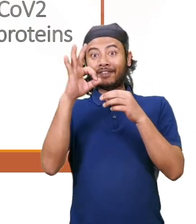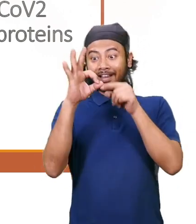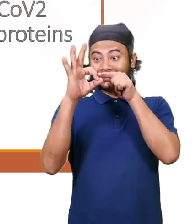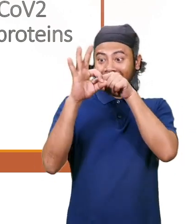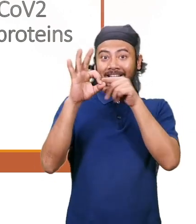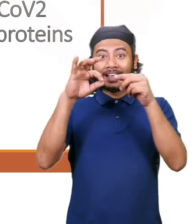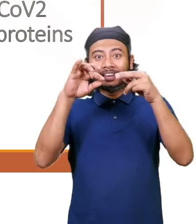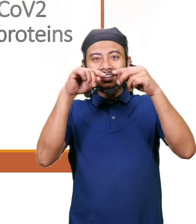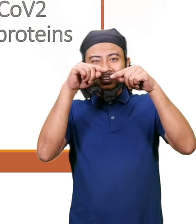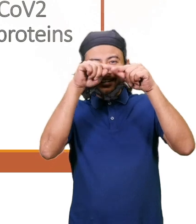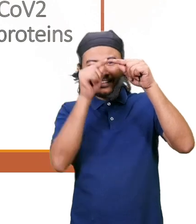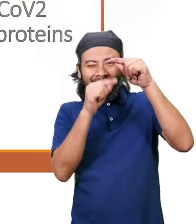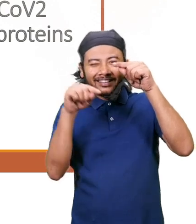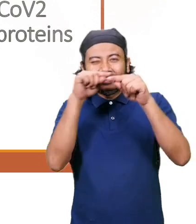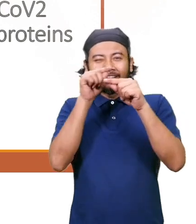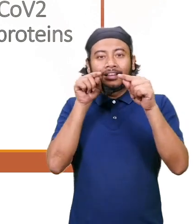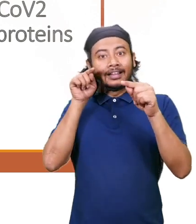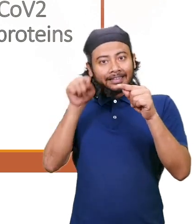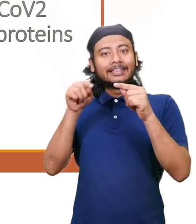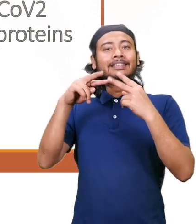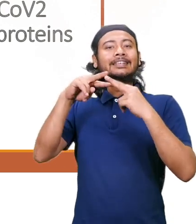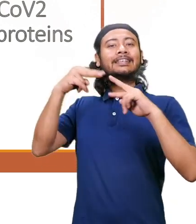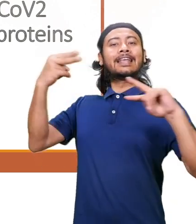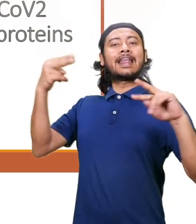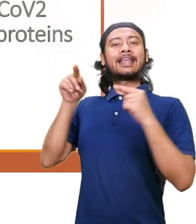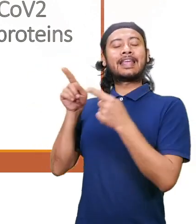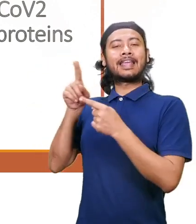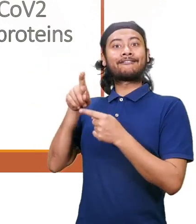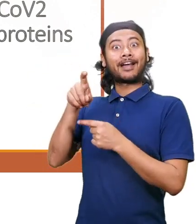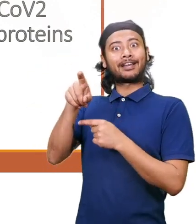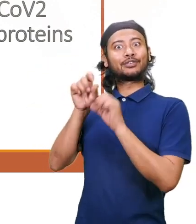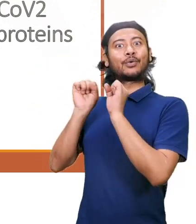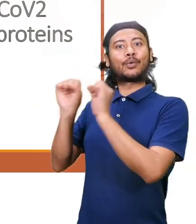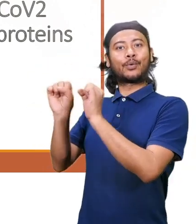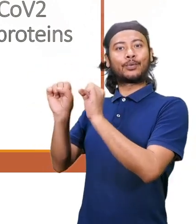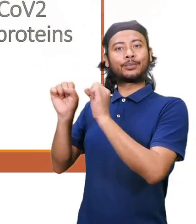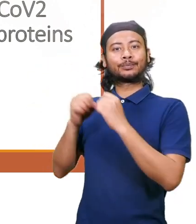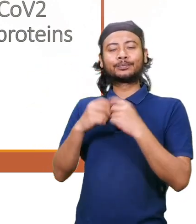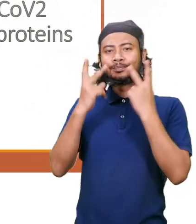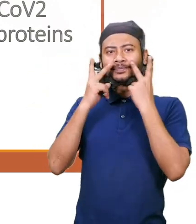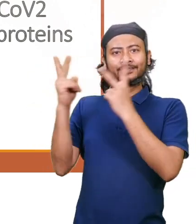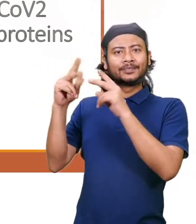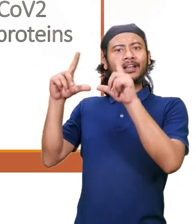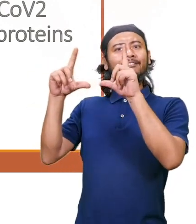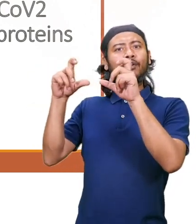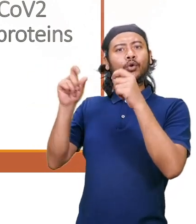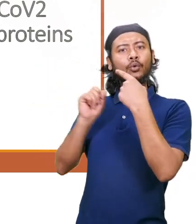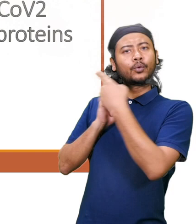that entangle the genetic material of viruses.